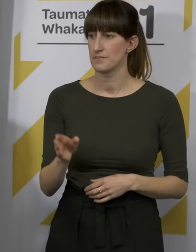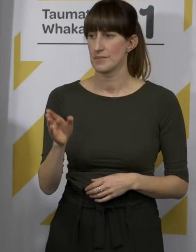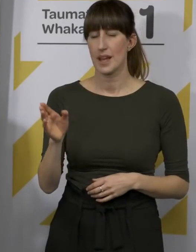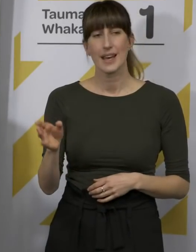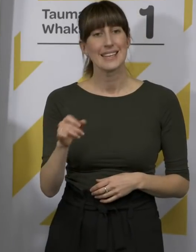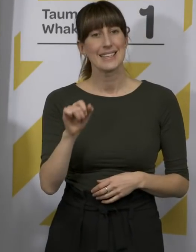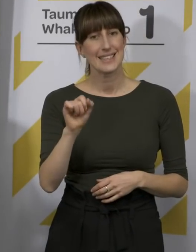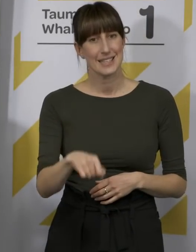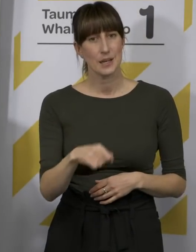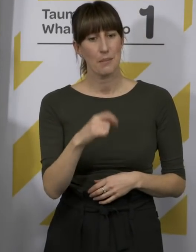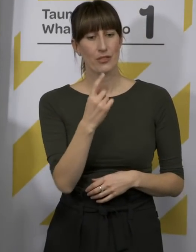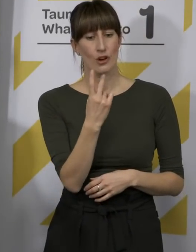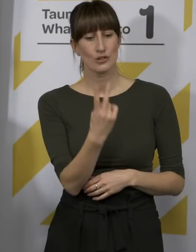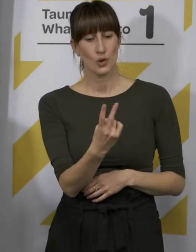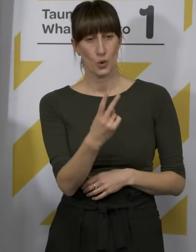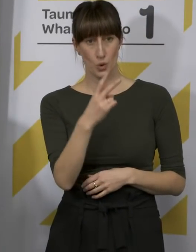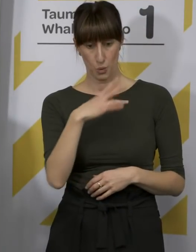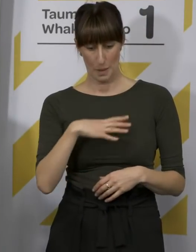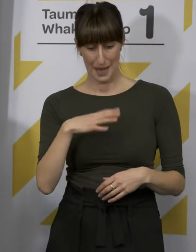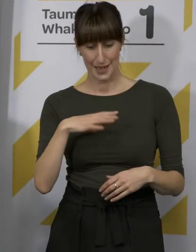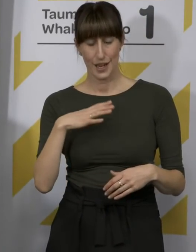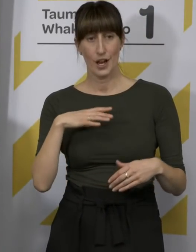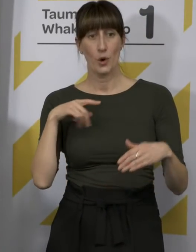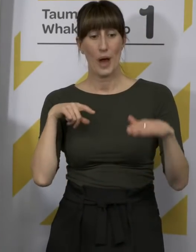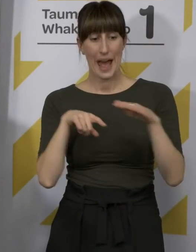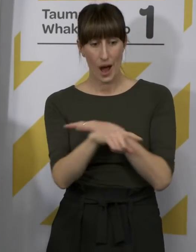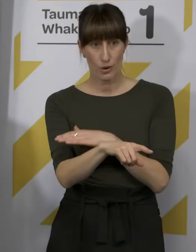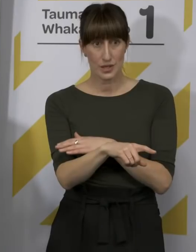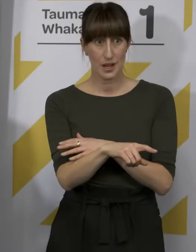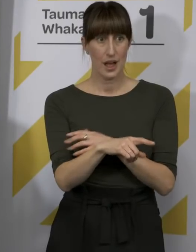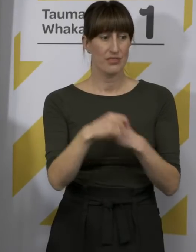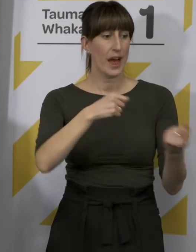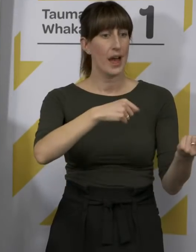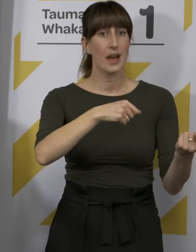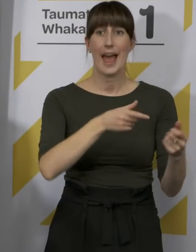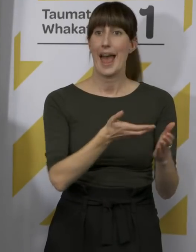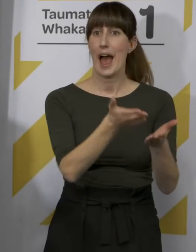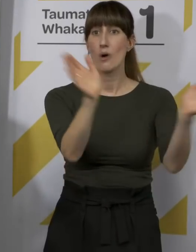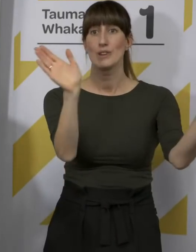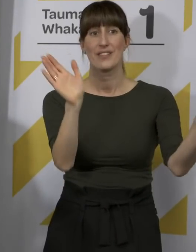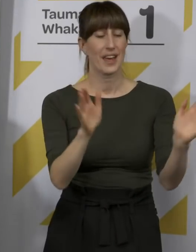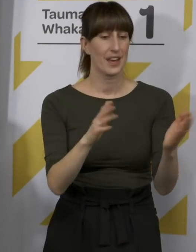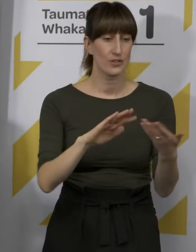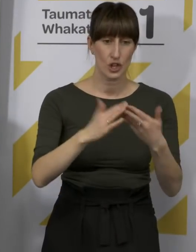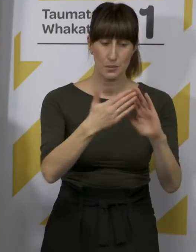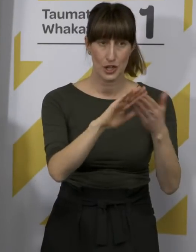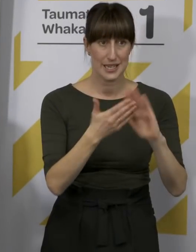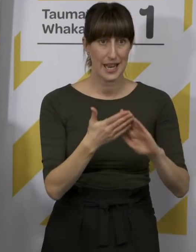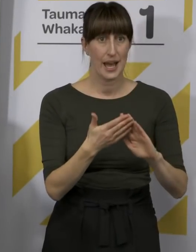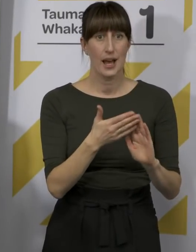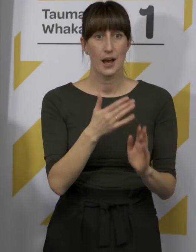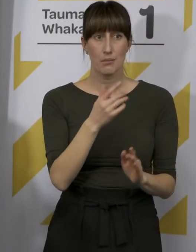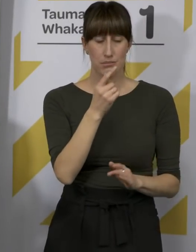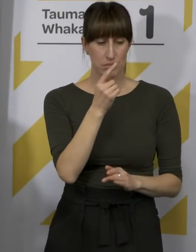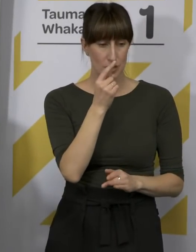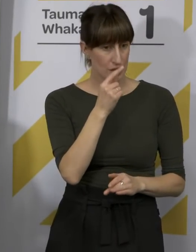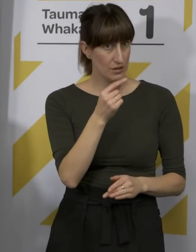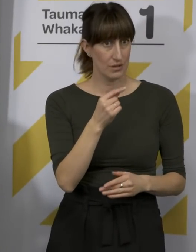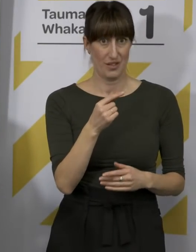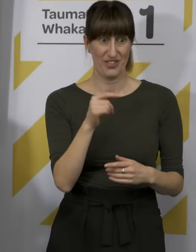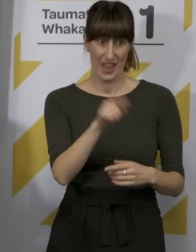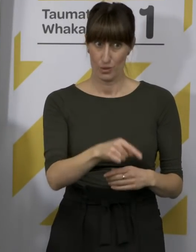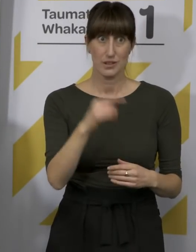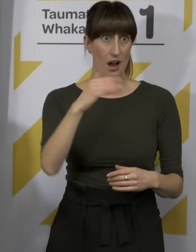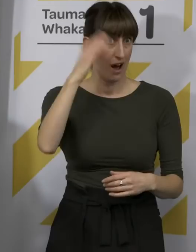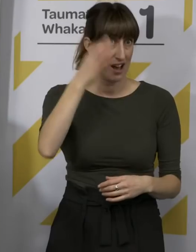turn out to be COVID positive. So don't these 55 people represent 55 potential cases of COVID? The 55 have all been followed, so they have